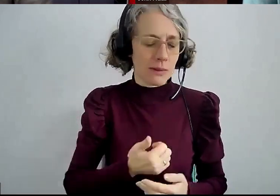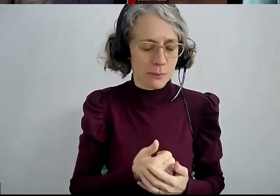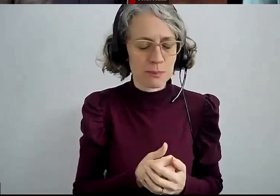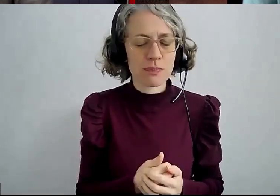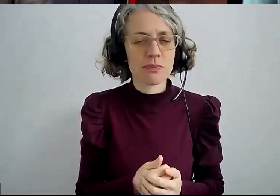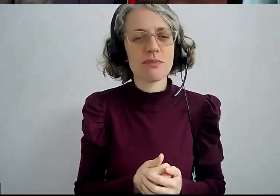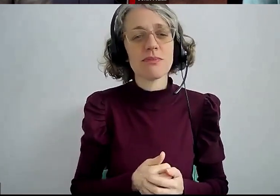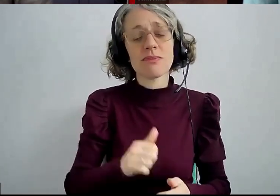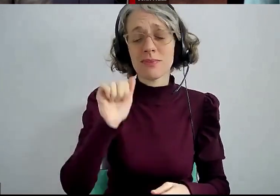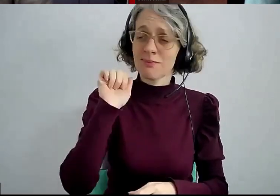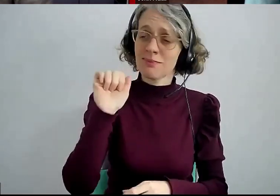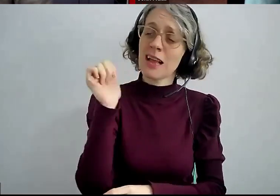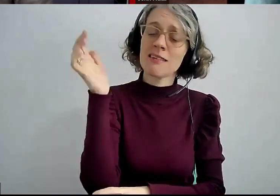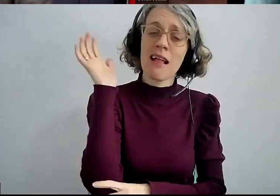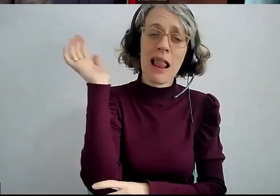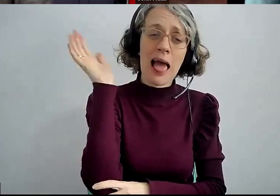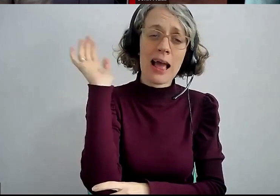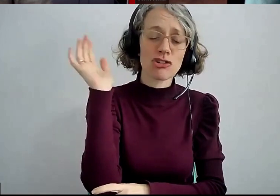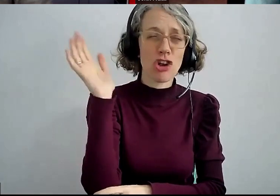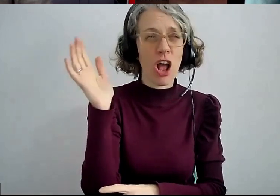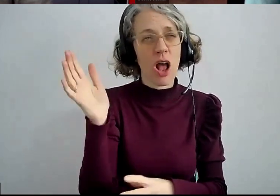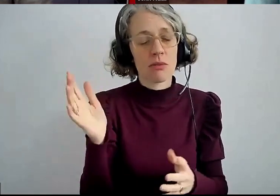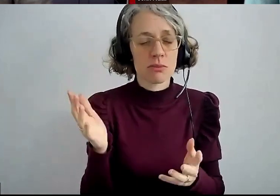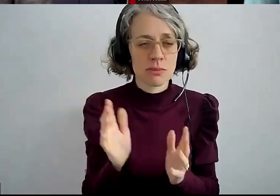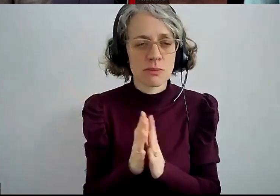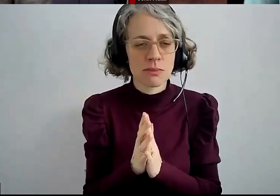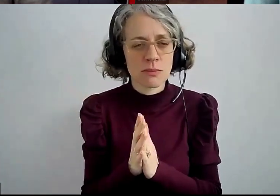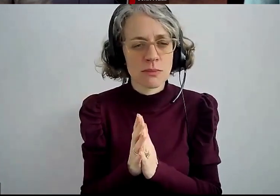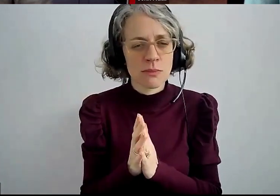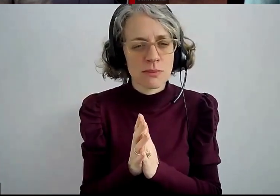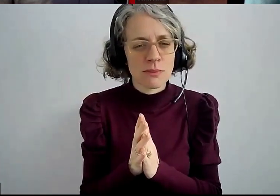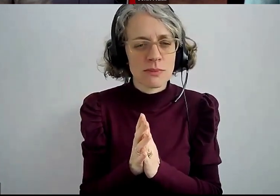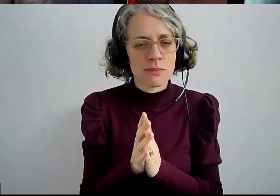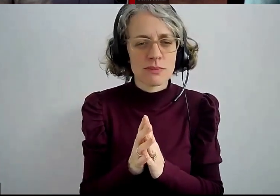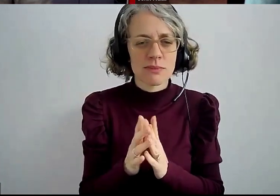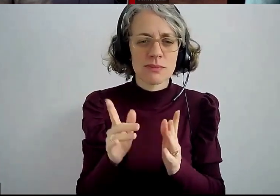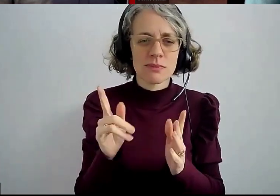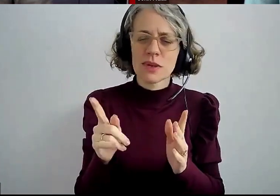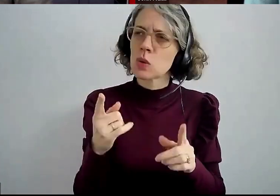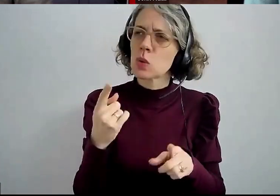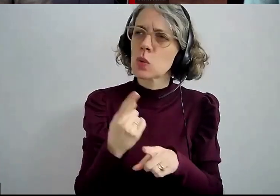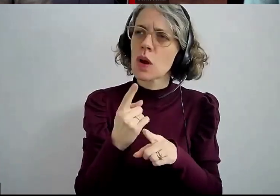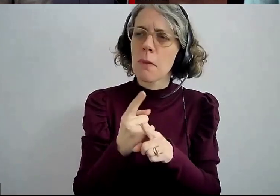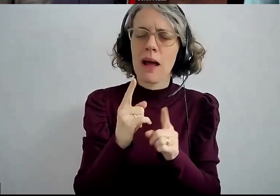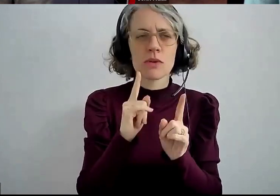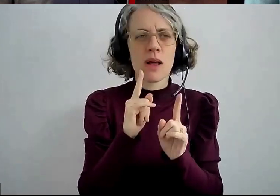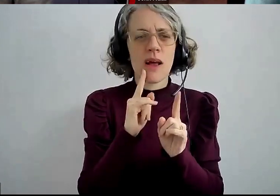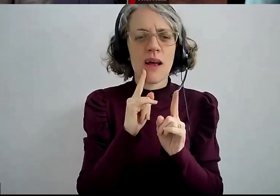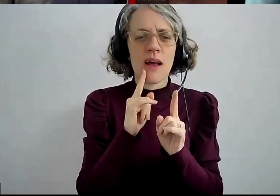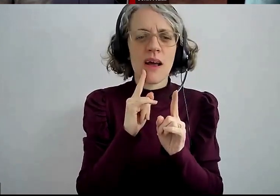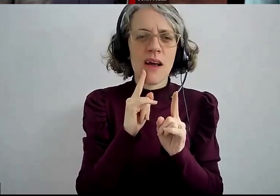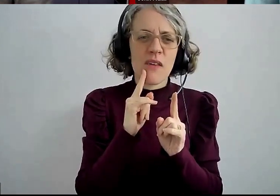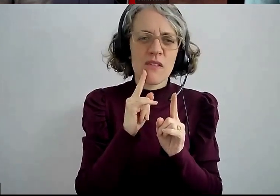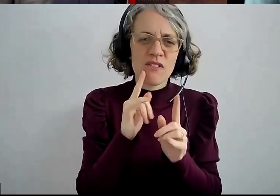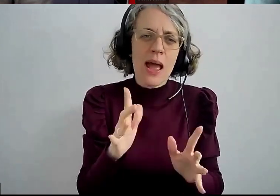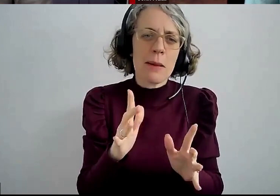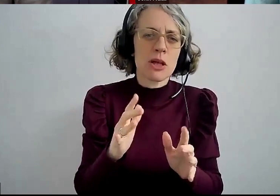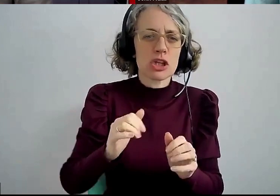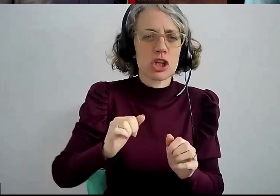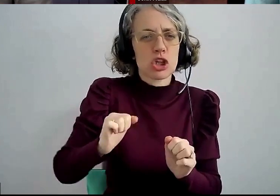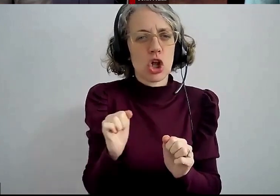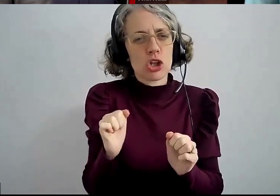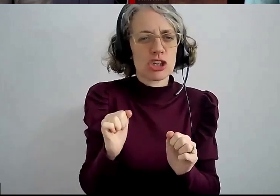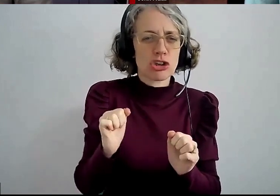course of his lecture, which was about a famous Scottish general in the Civil War, he